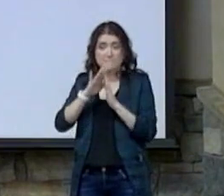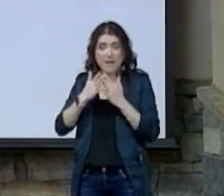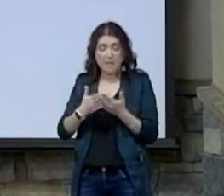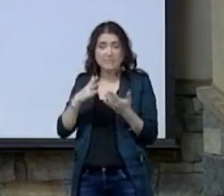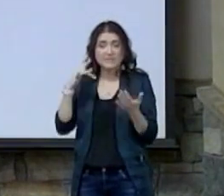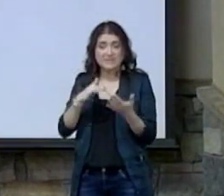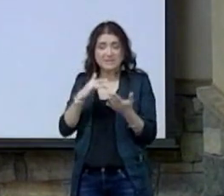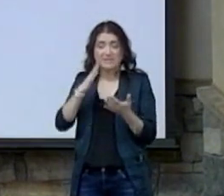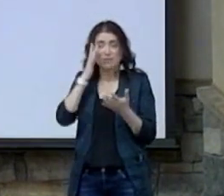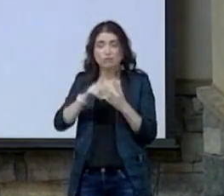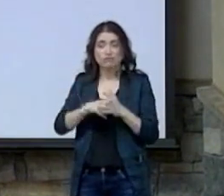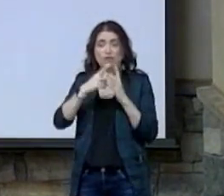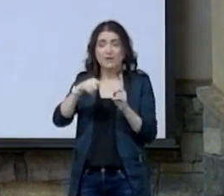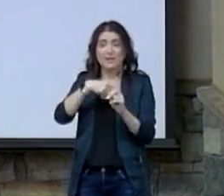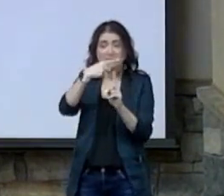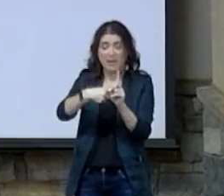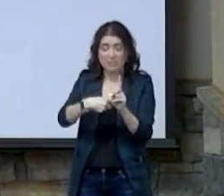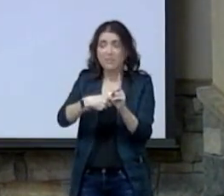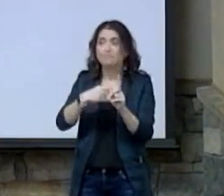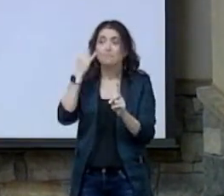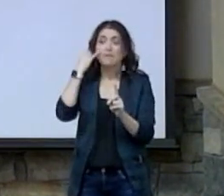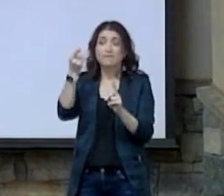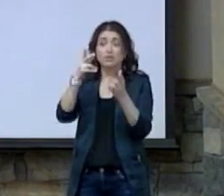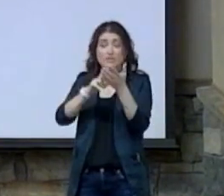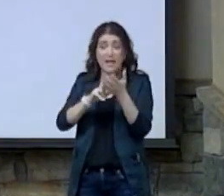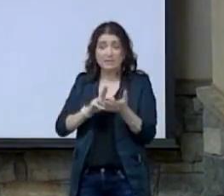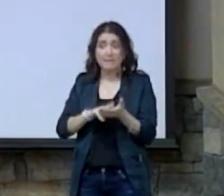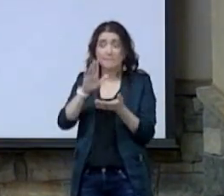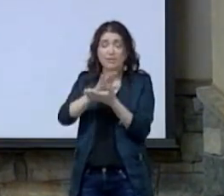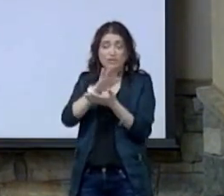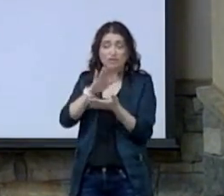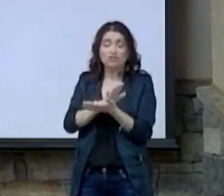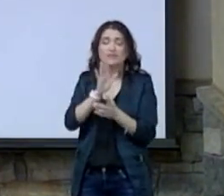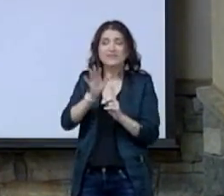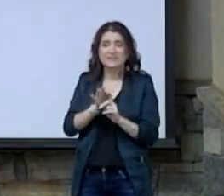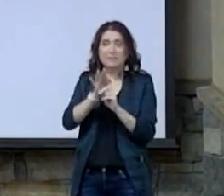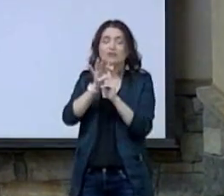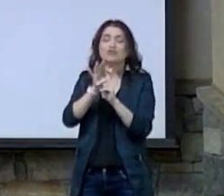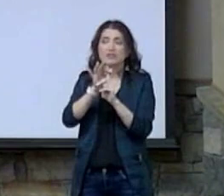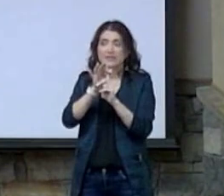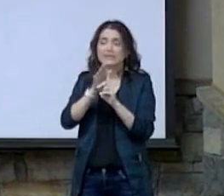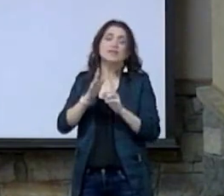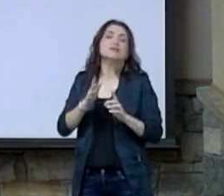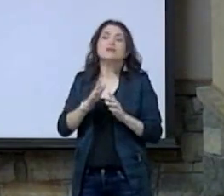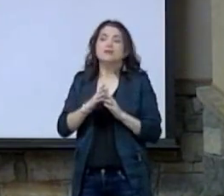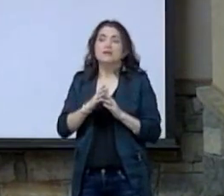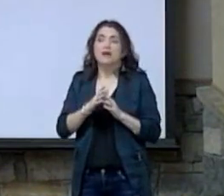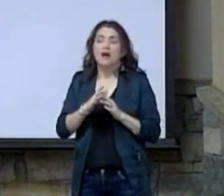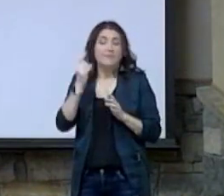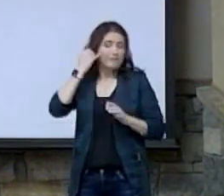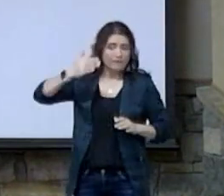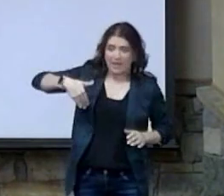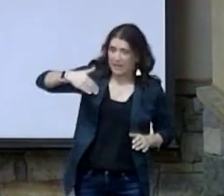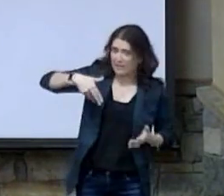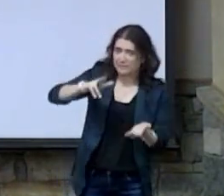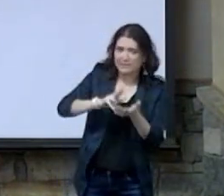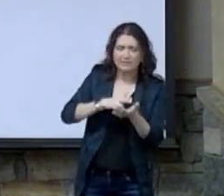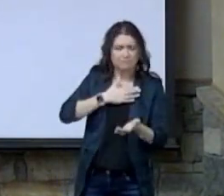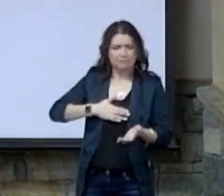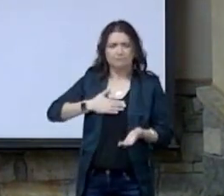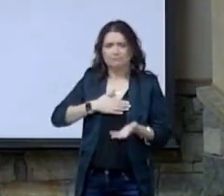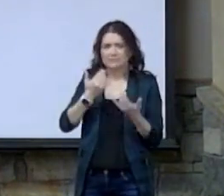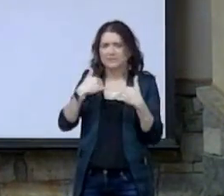begin next month, if you signed up on the sheet, especially be here. If you did not sign up, it's okay. Still come. We